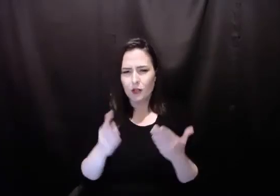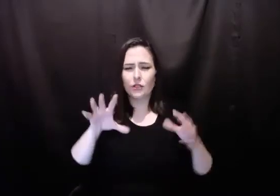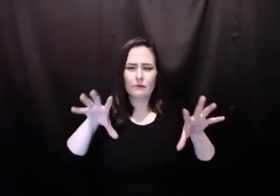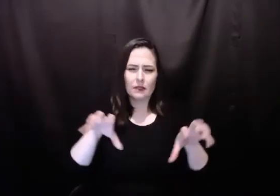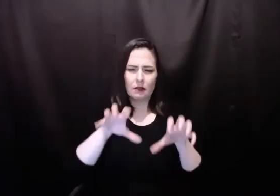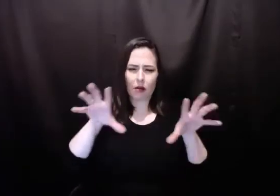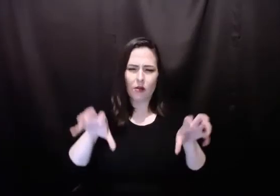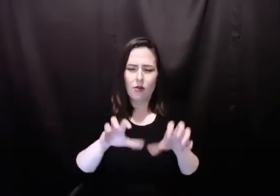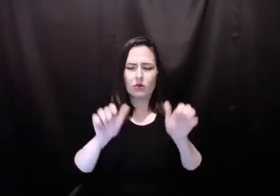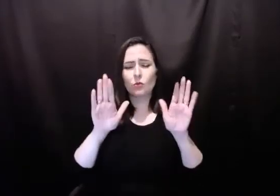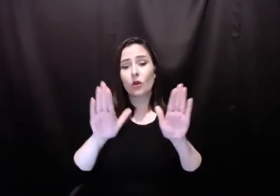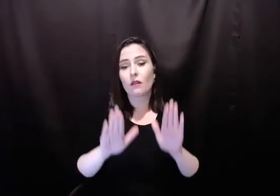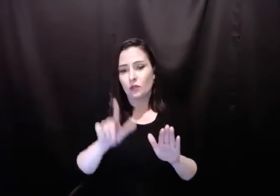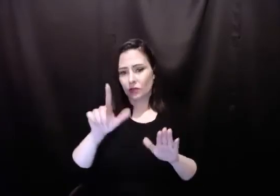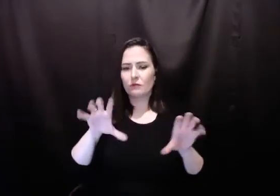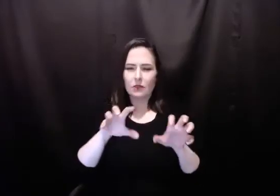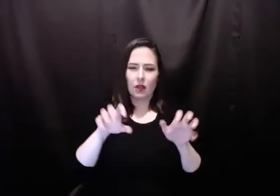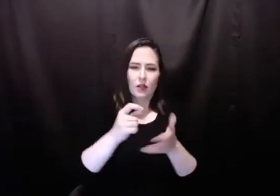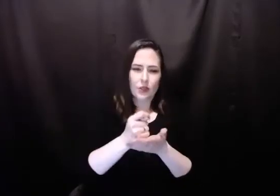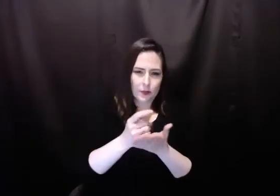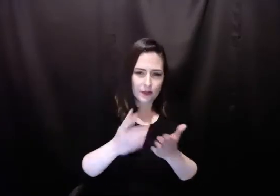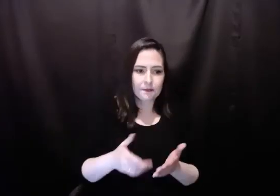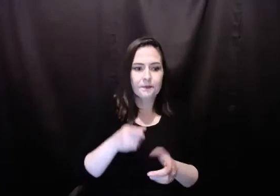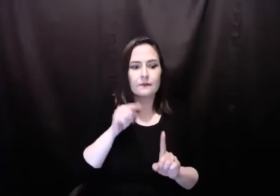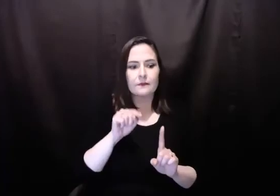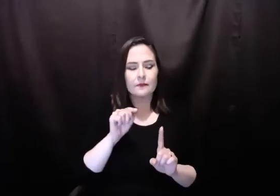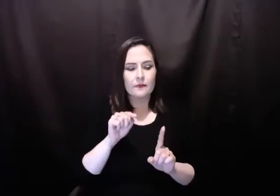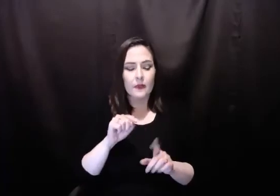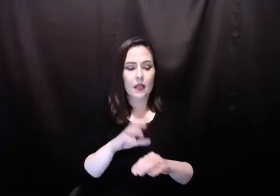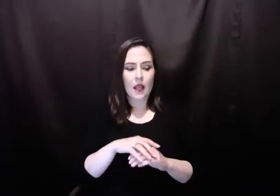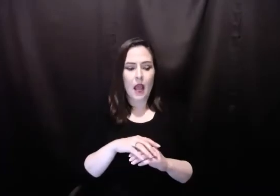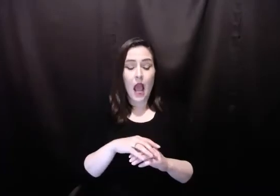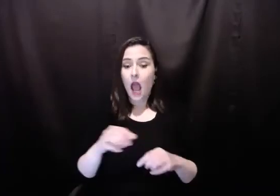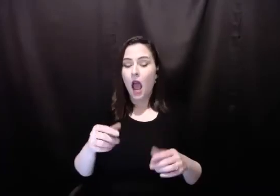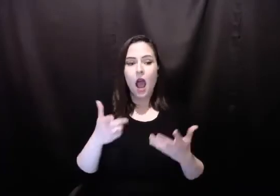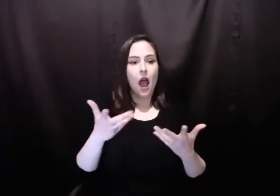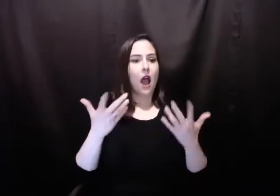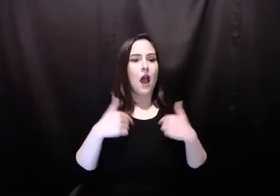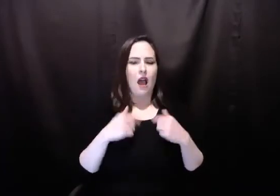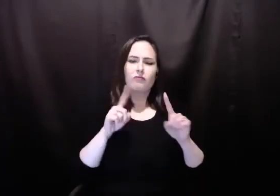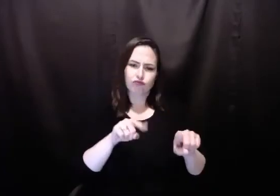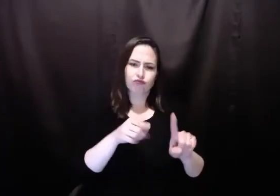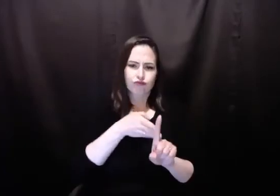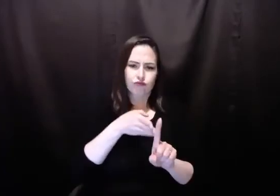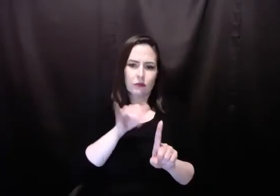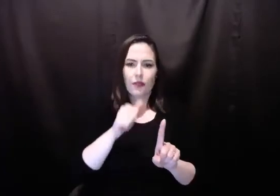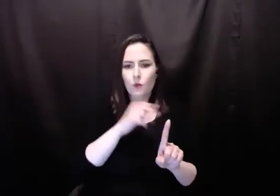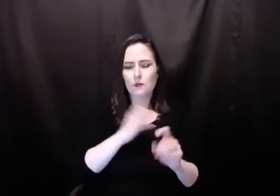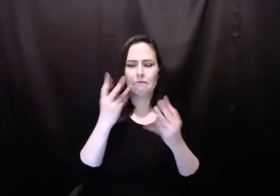I've gone to her for years and years and years. If I would say to my mother, she'd say, "What are you doing today?" I'd say, "Well, I have scheduled